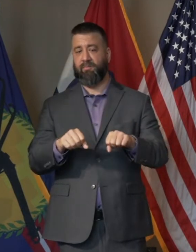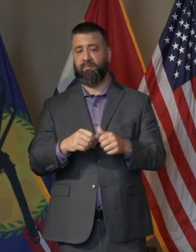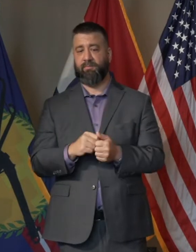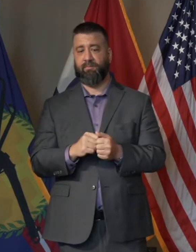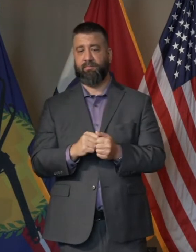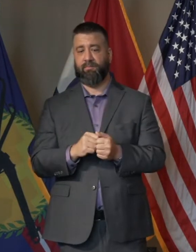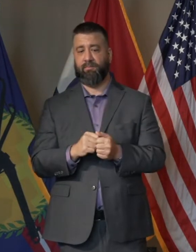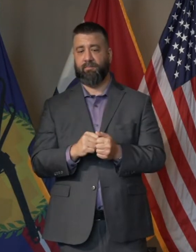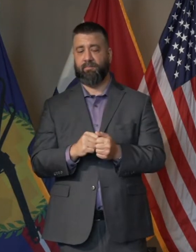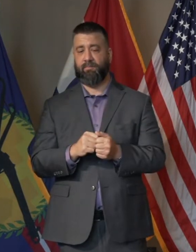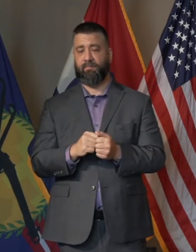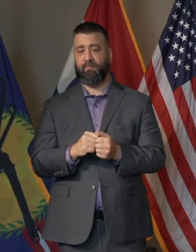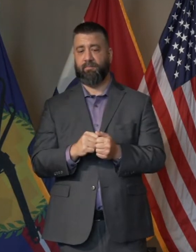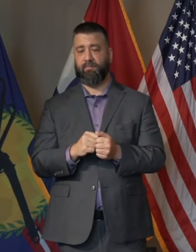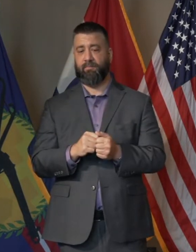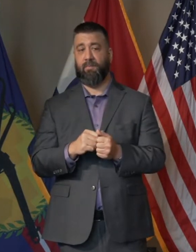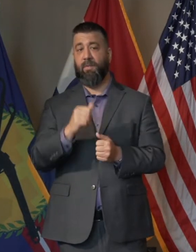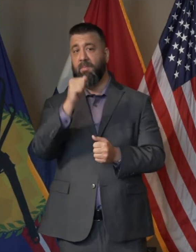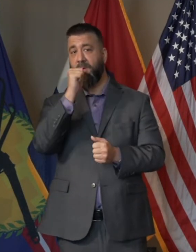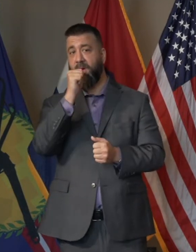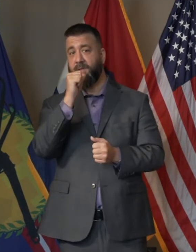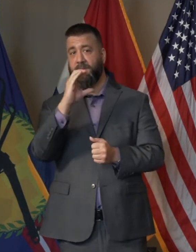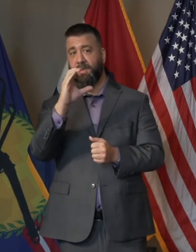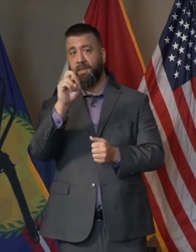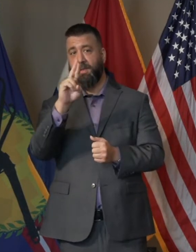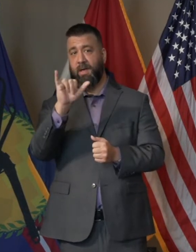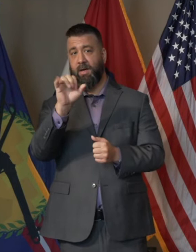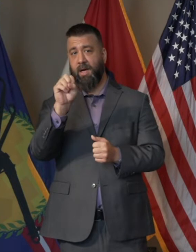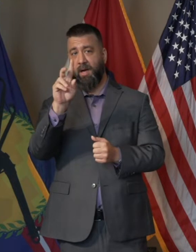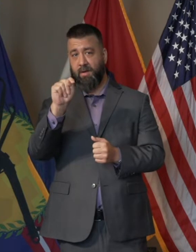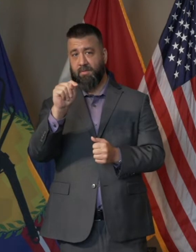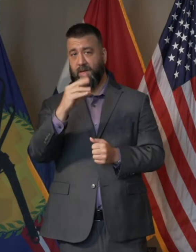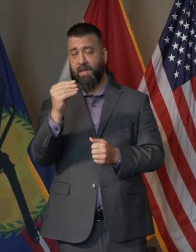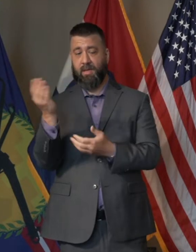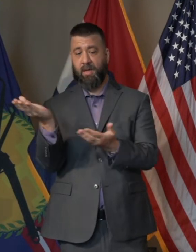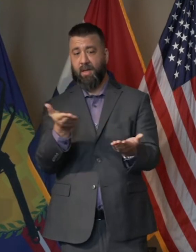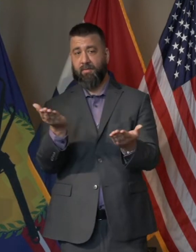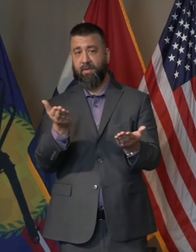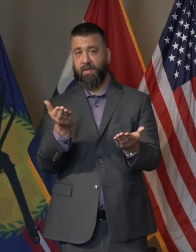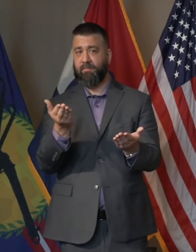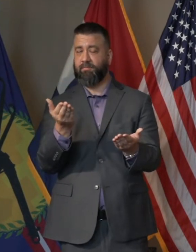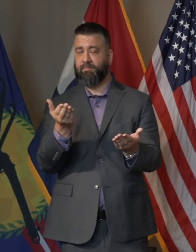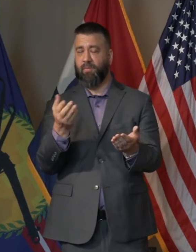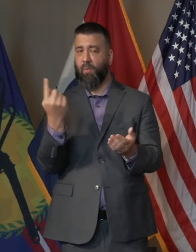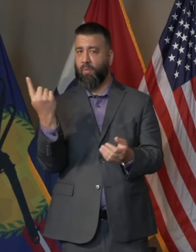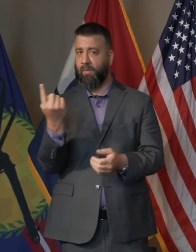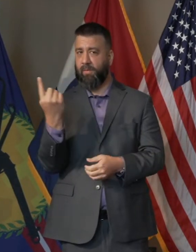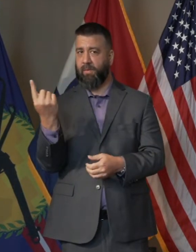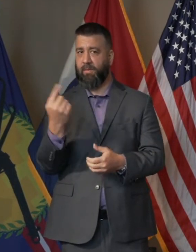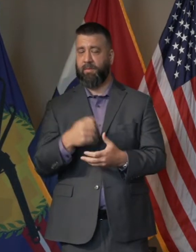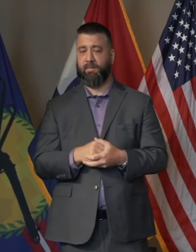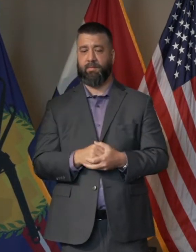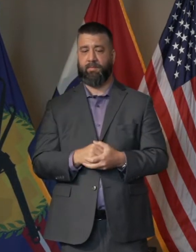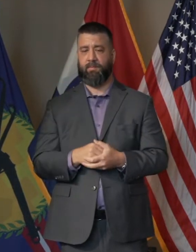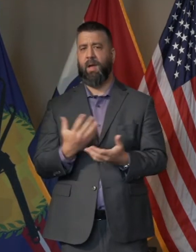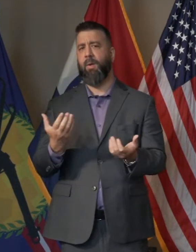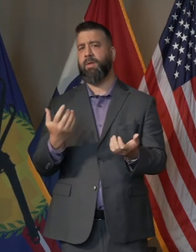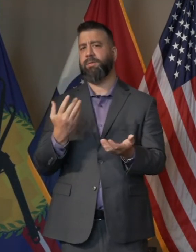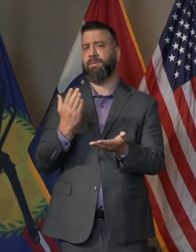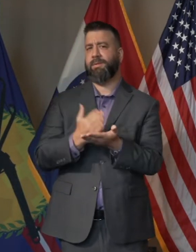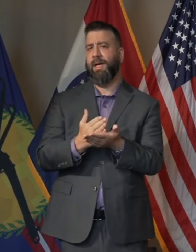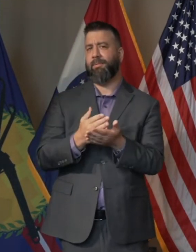delivery and carry-out only are permitted. And I want to stop for a moment and talk about restaurants. I know